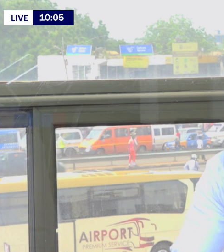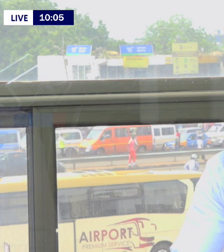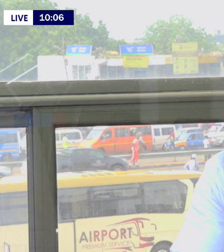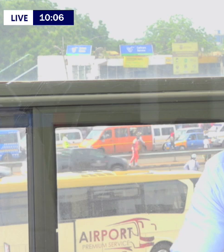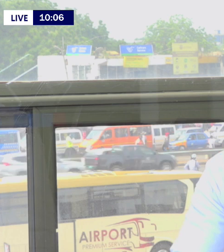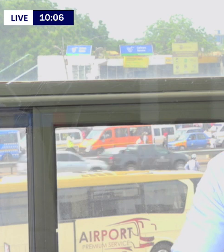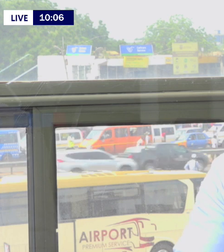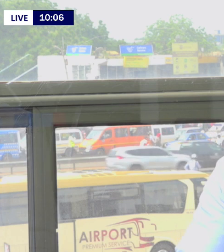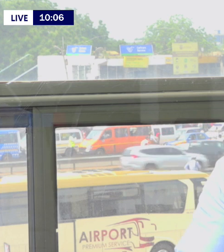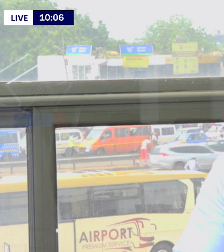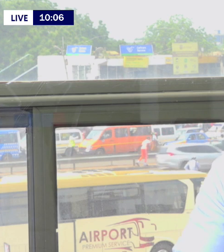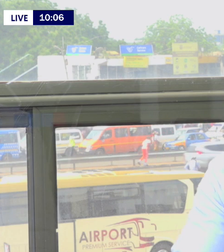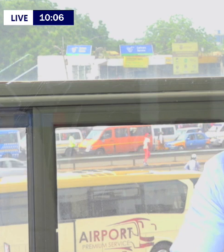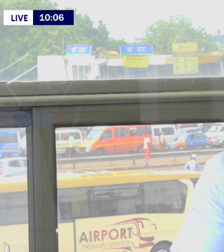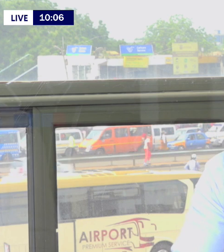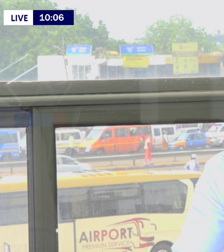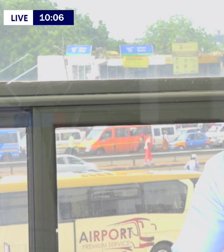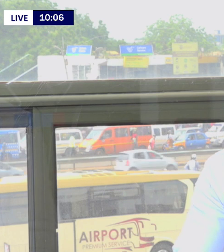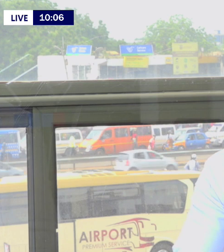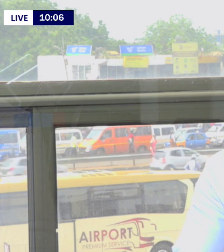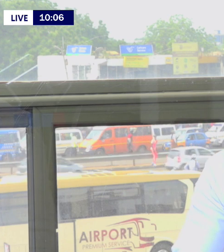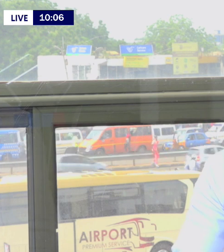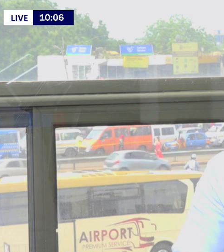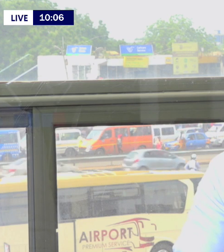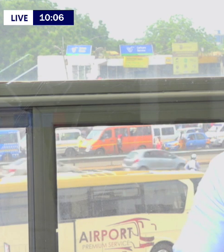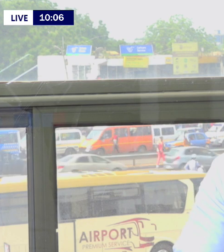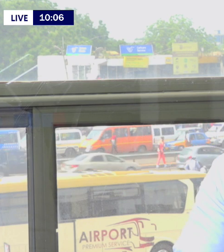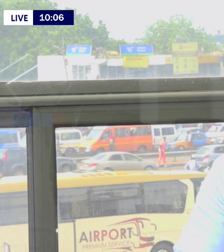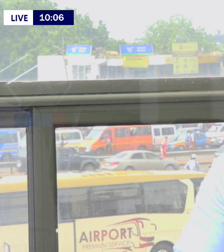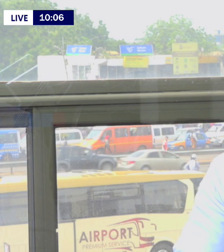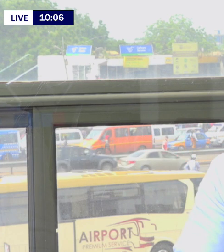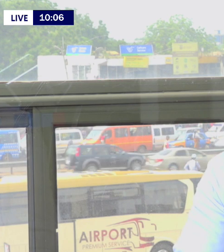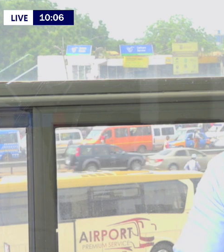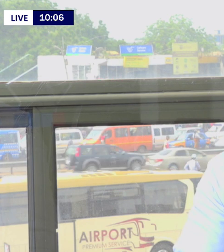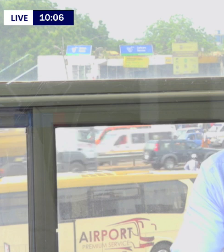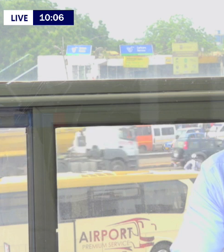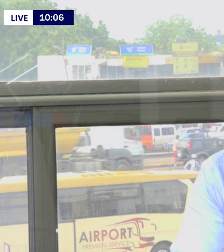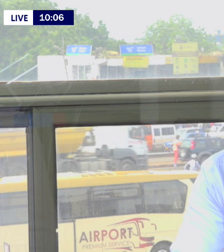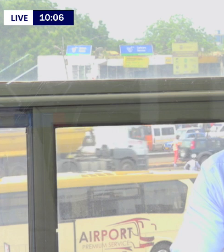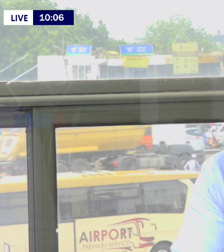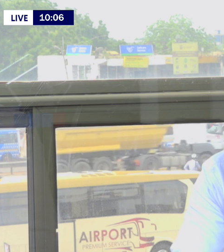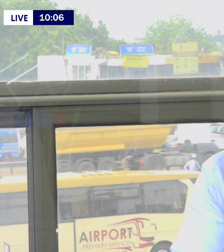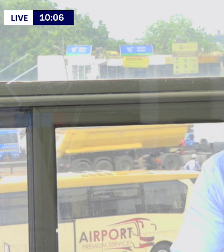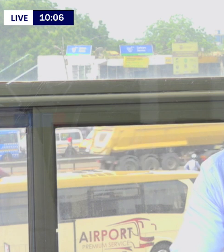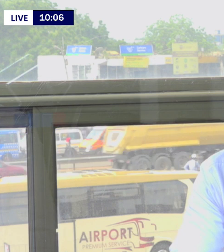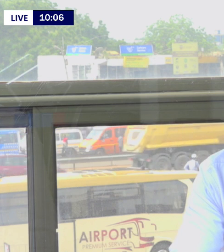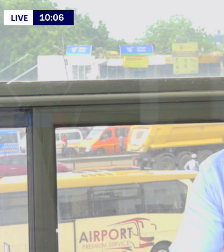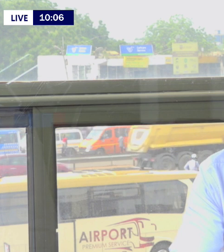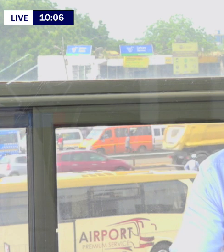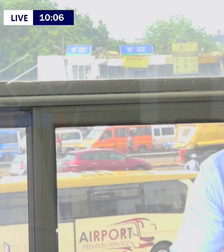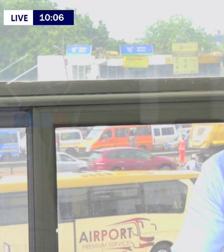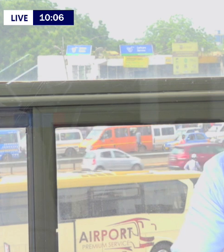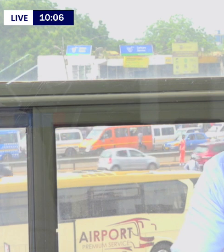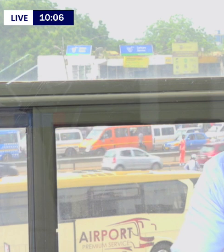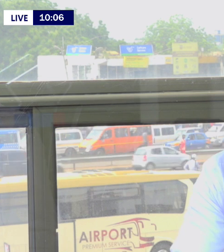ya obepie obepie nti ye hwem na ye nia nkasa ye ye wura nana do dan kwa kufado e kan say lockdown na dia